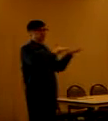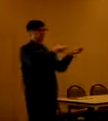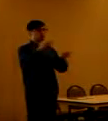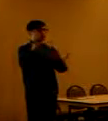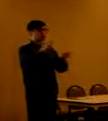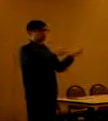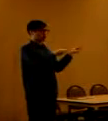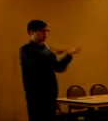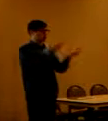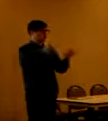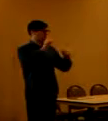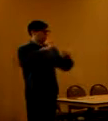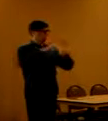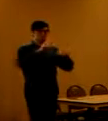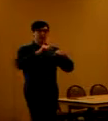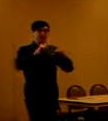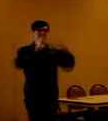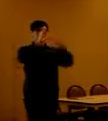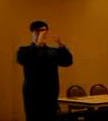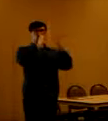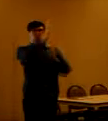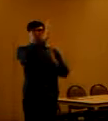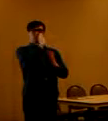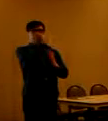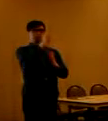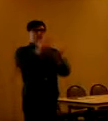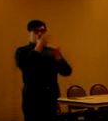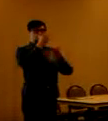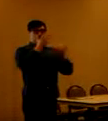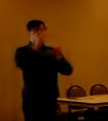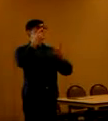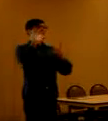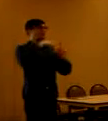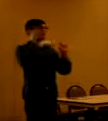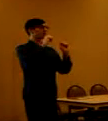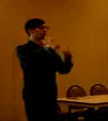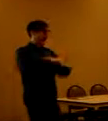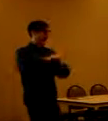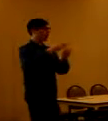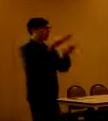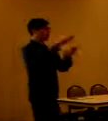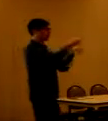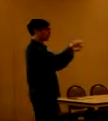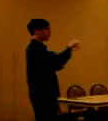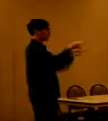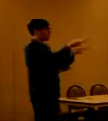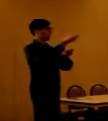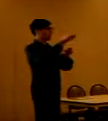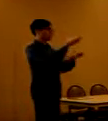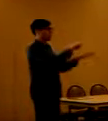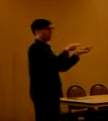They can facilitate communication, and they can communicate one-on-one, but they can also